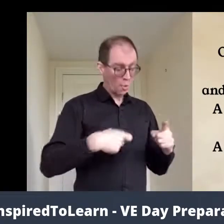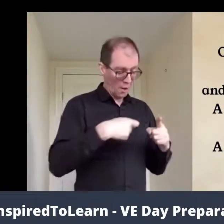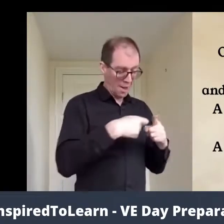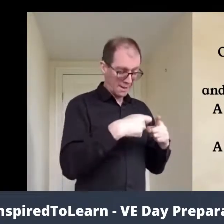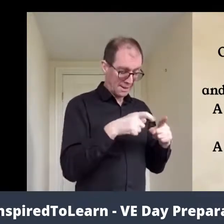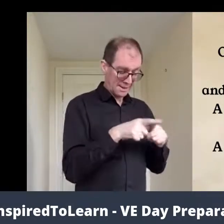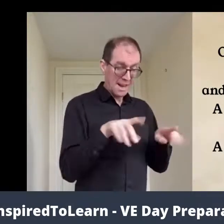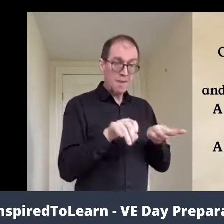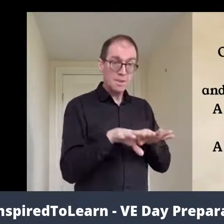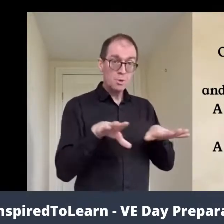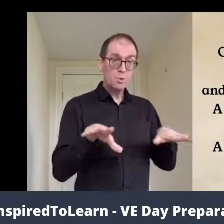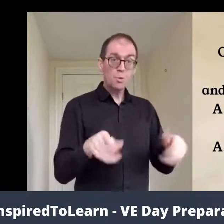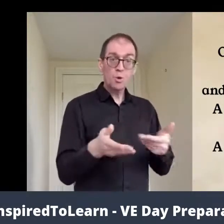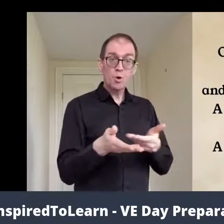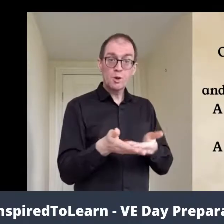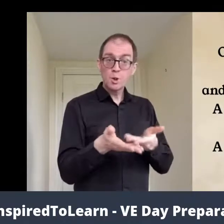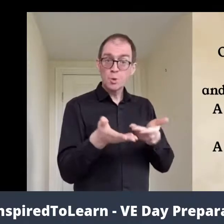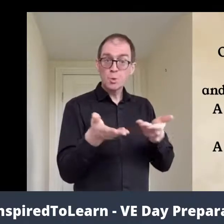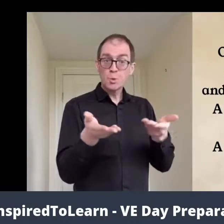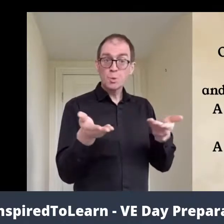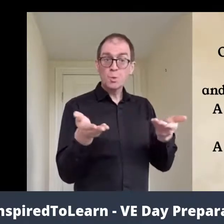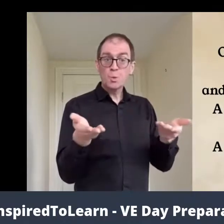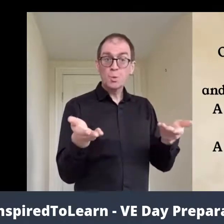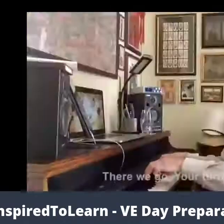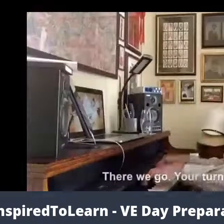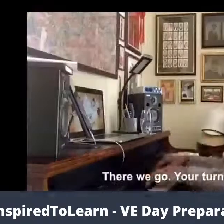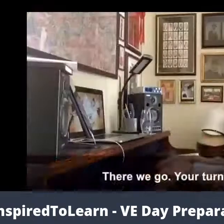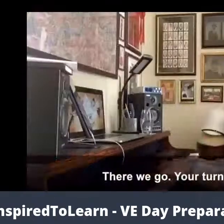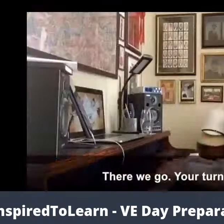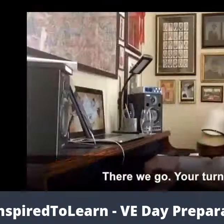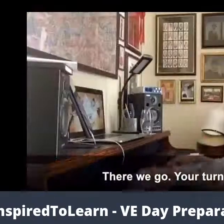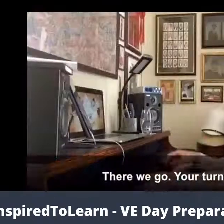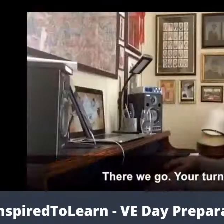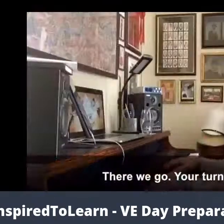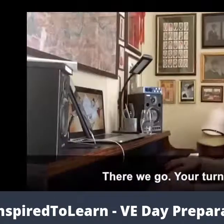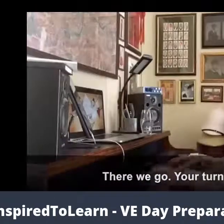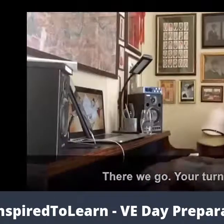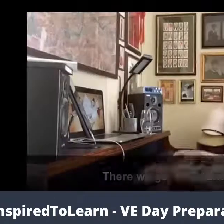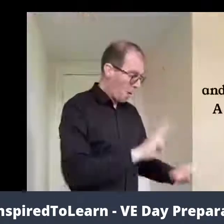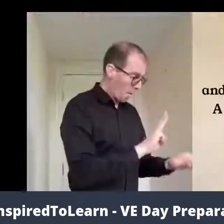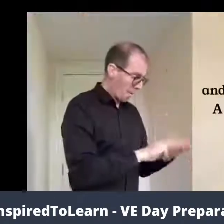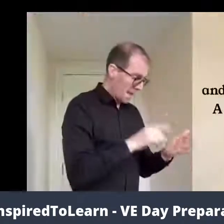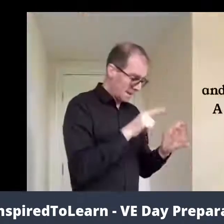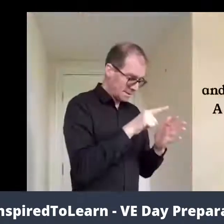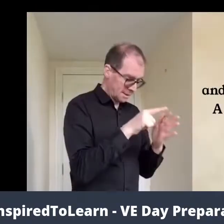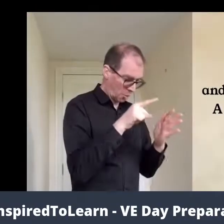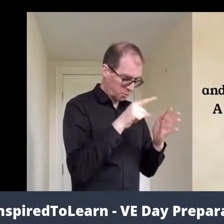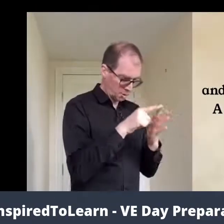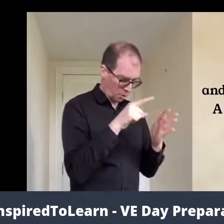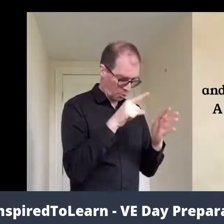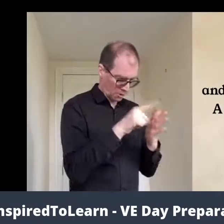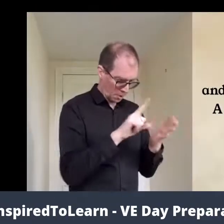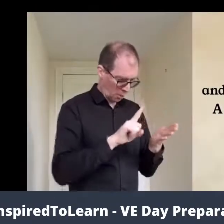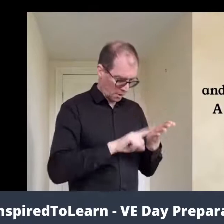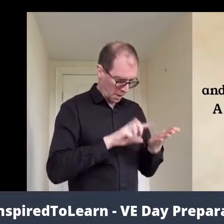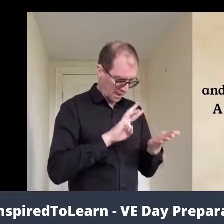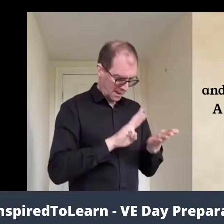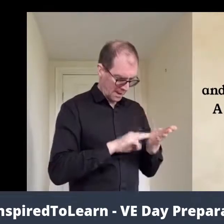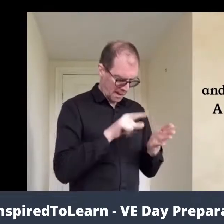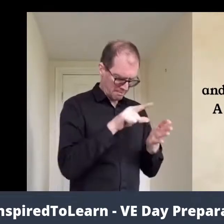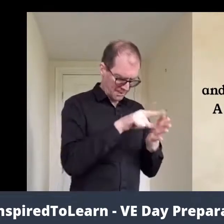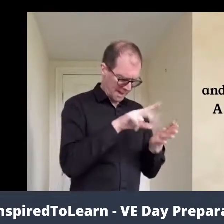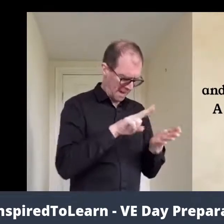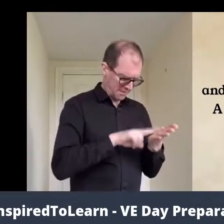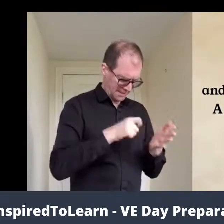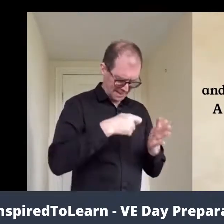A kiddly divey too, wouldn't you? There we go, your turn this time. Mairzy Doats and Dozy Doats and little